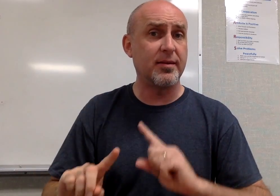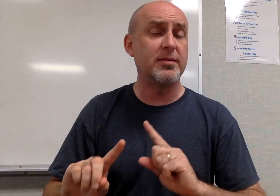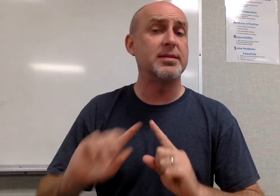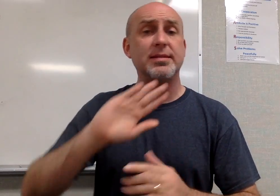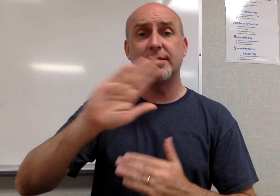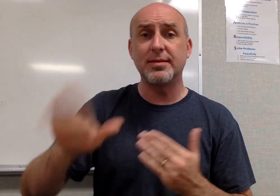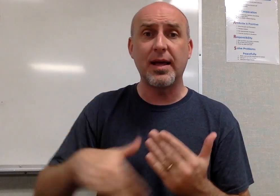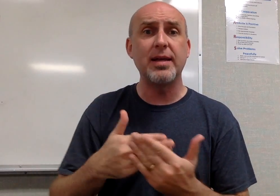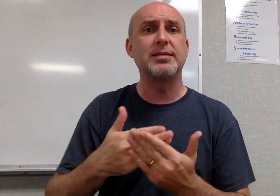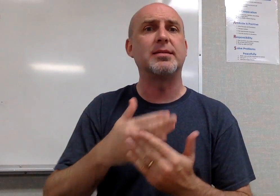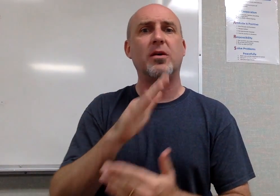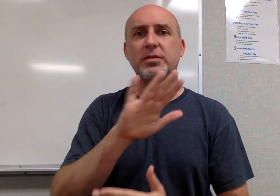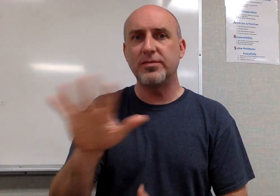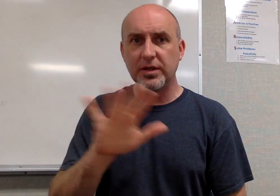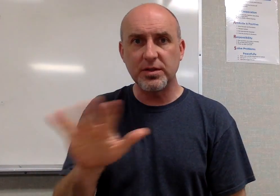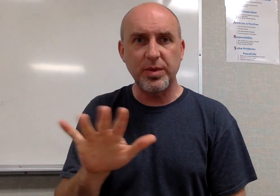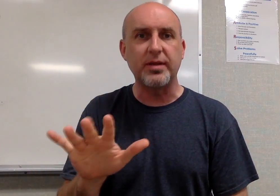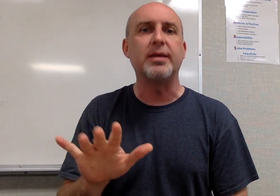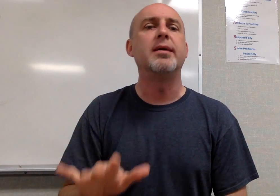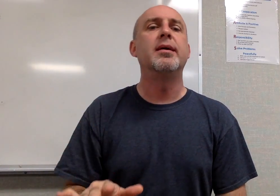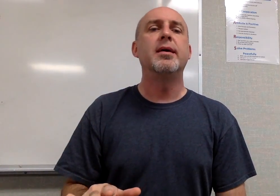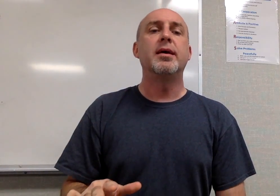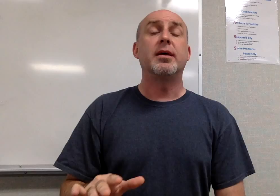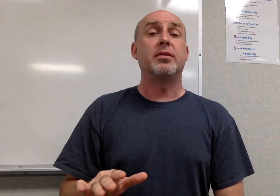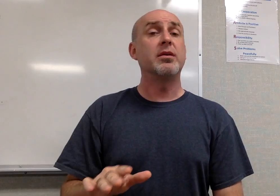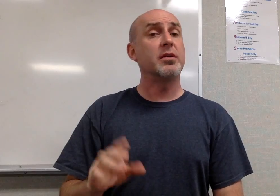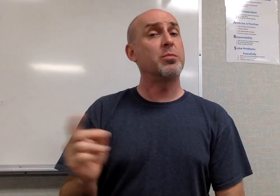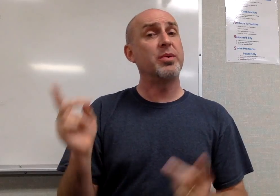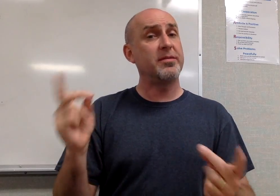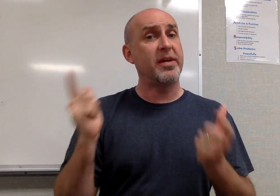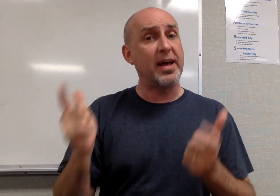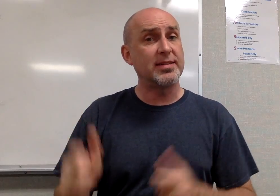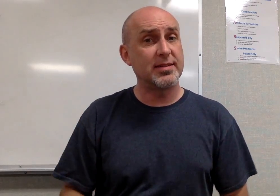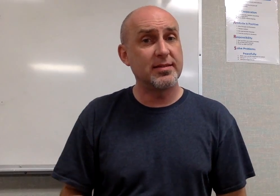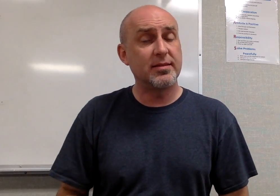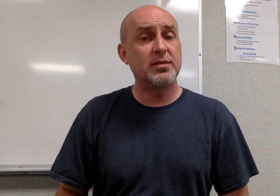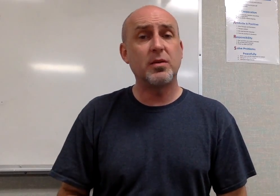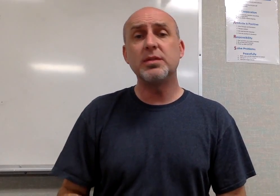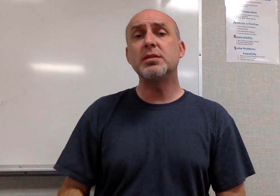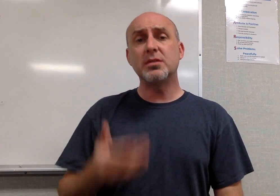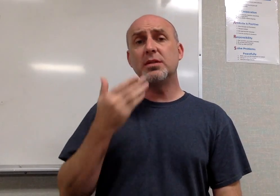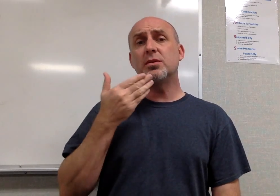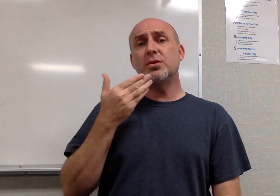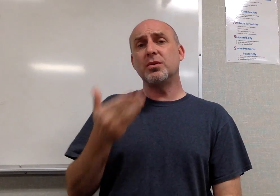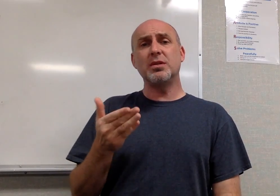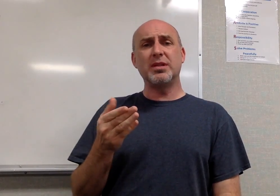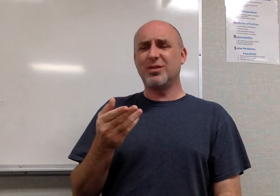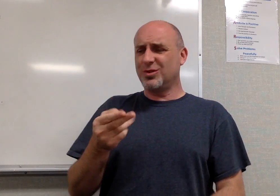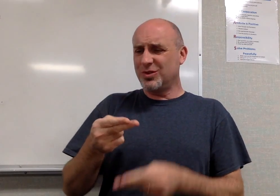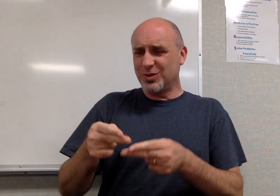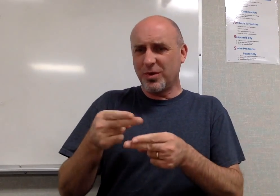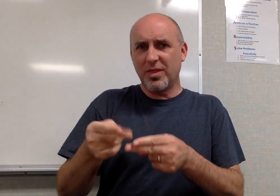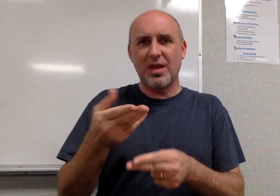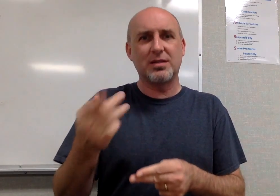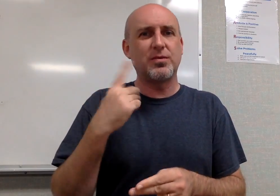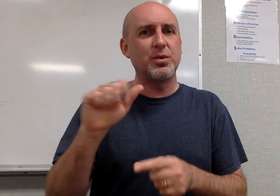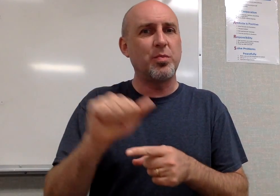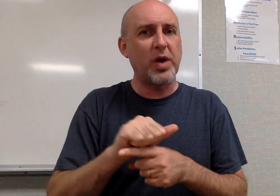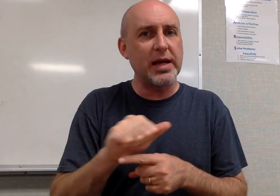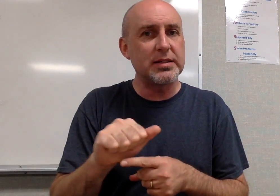these signs and all this finger spelling, they're going to go pretty fast. And so these are good little short things for you to practice on